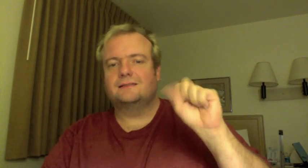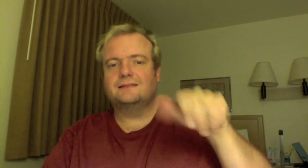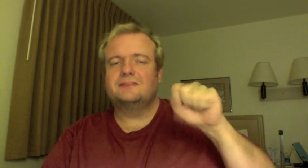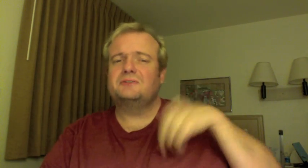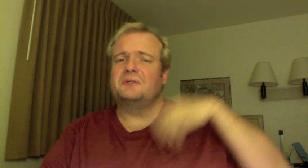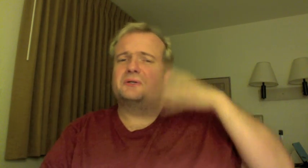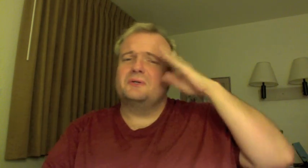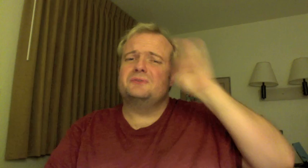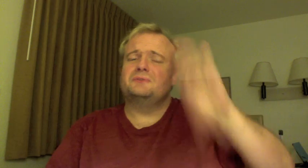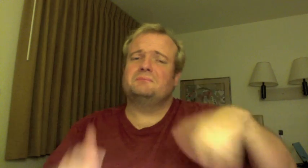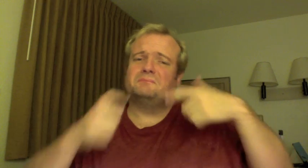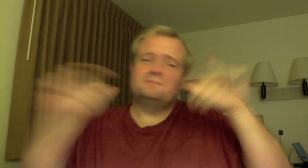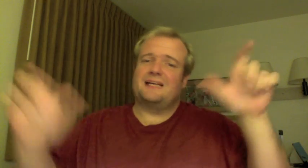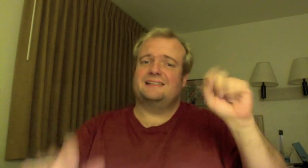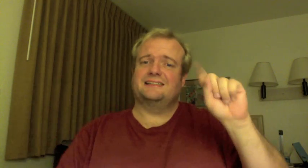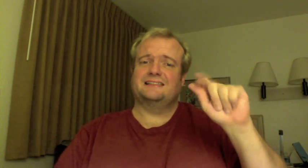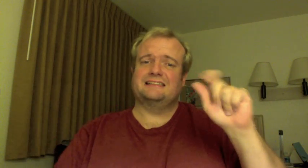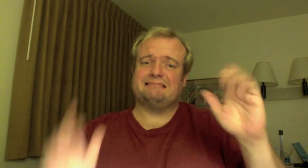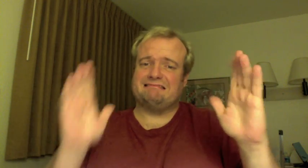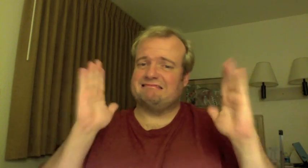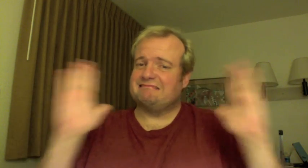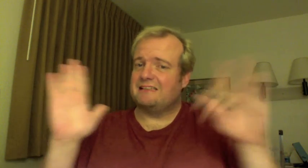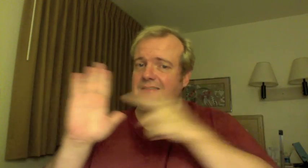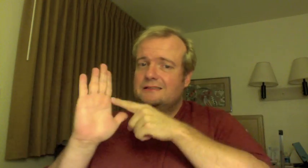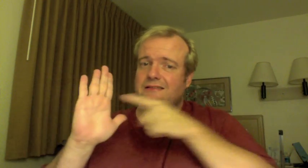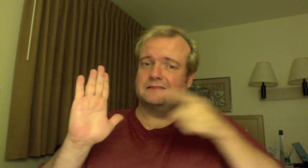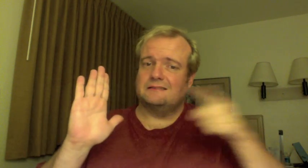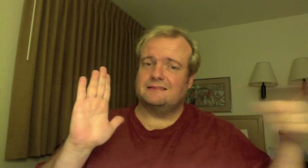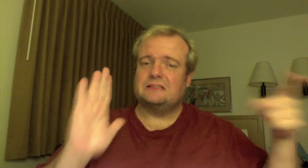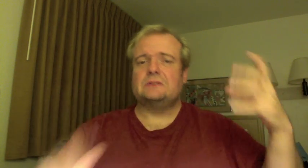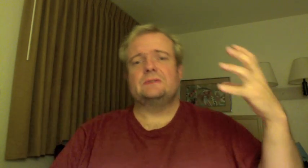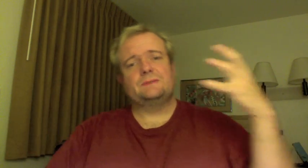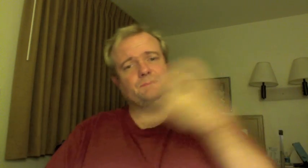are realized. China suspends all work on the bird's nest.